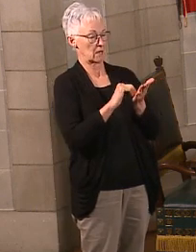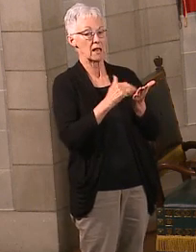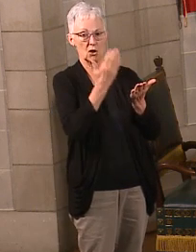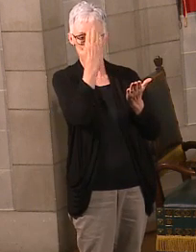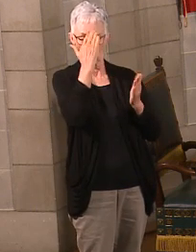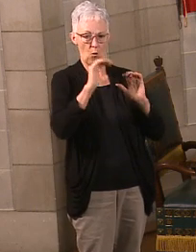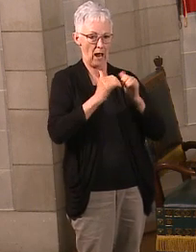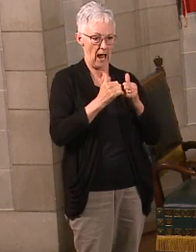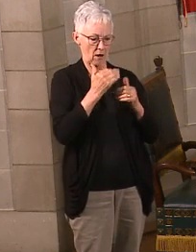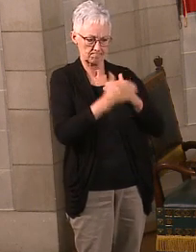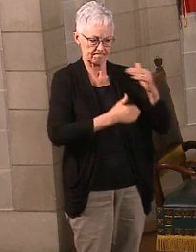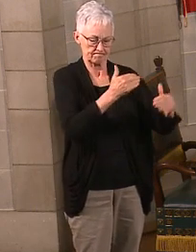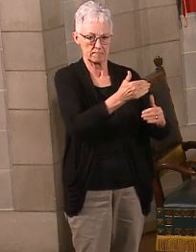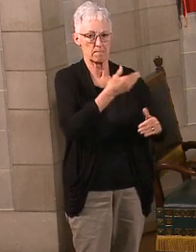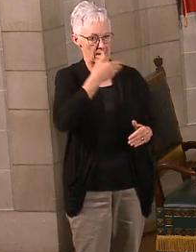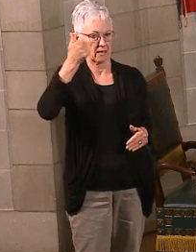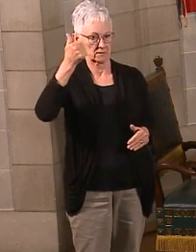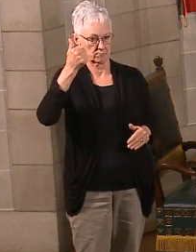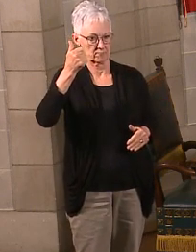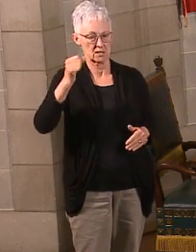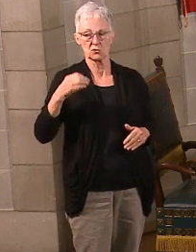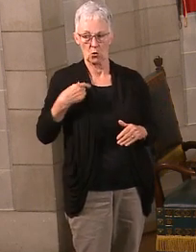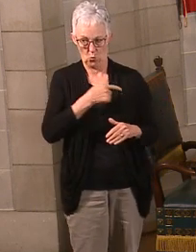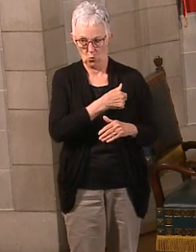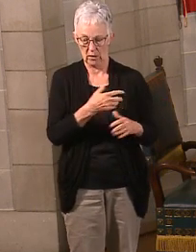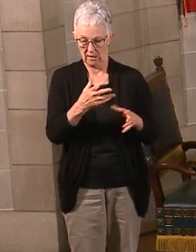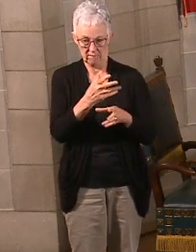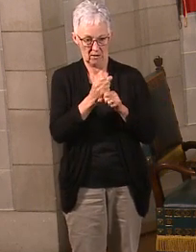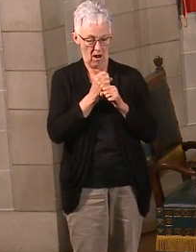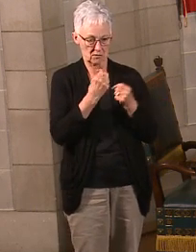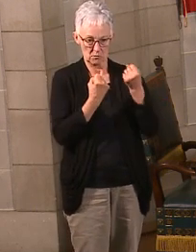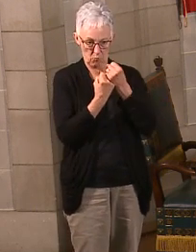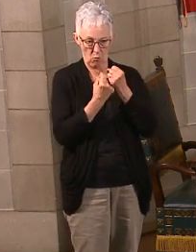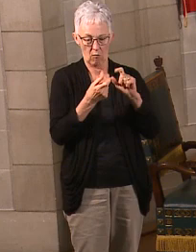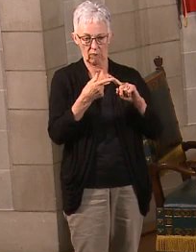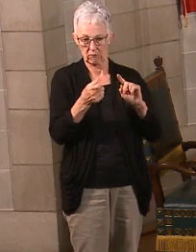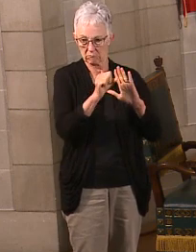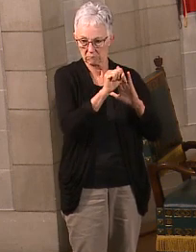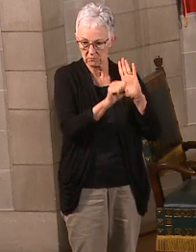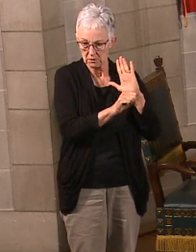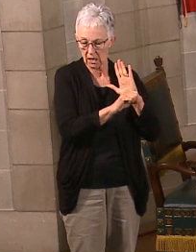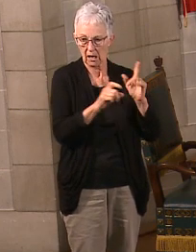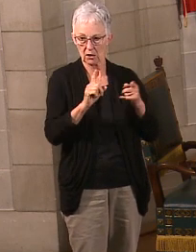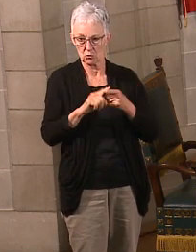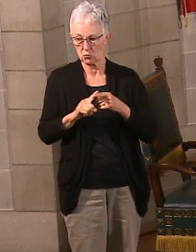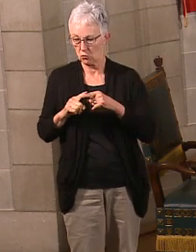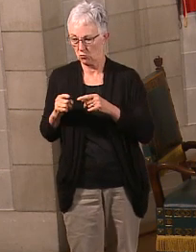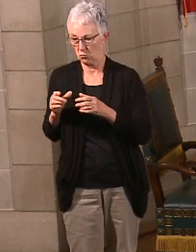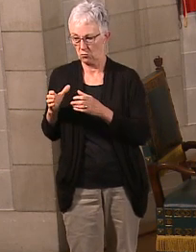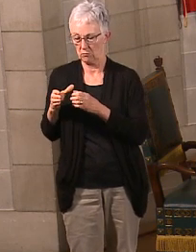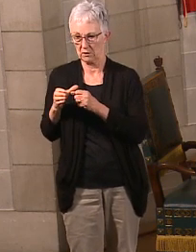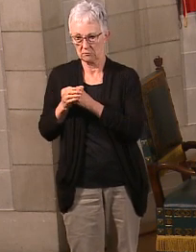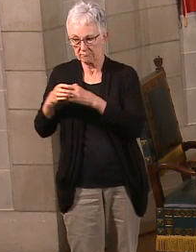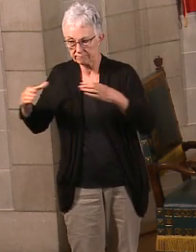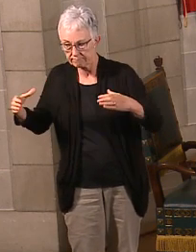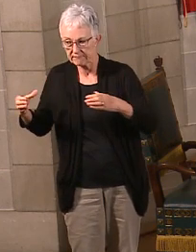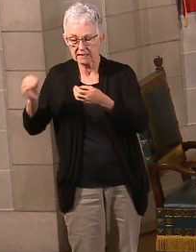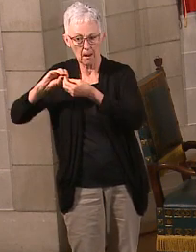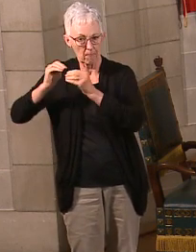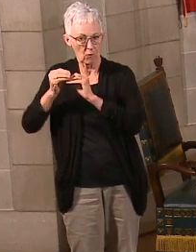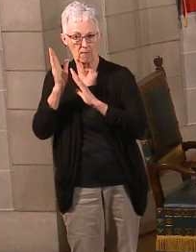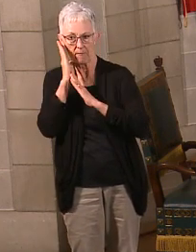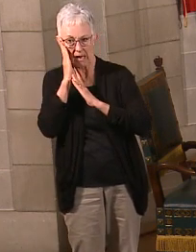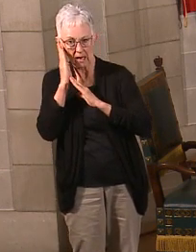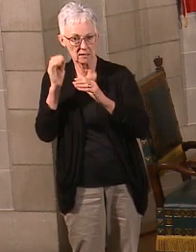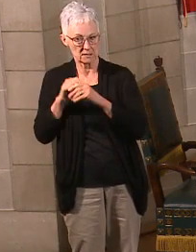needs and our infrastructure needs, we've gotten funding for over 800 beds and some other significant prison improvements. I've